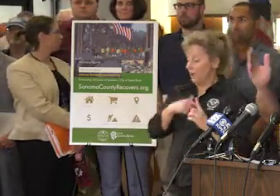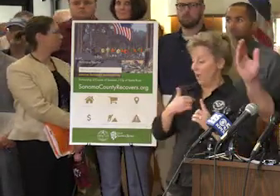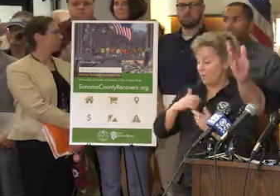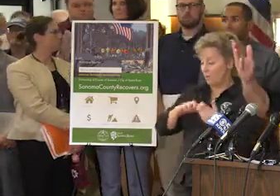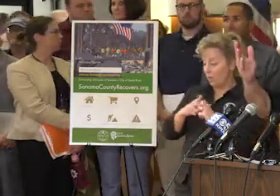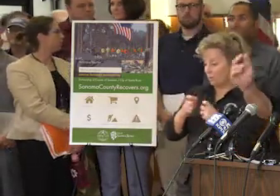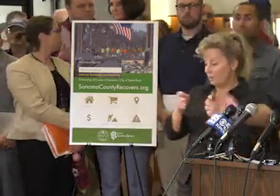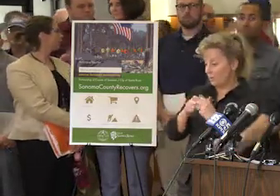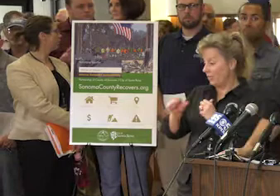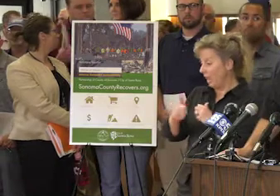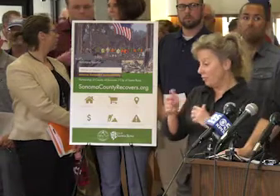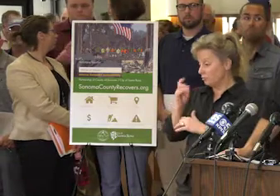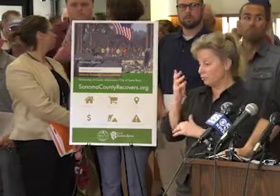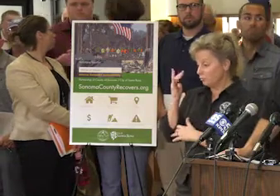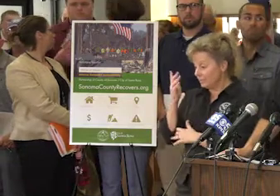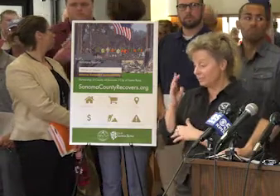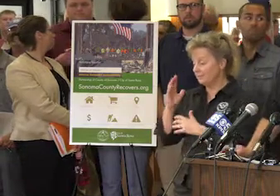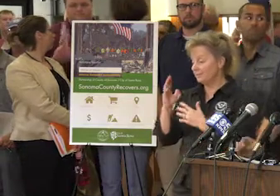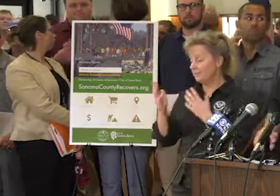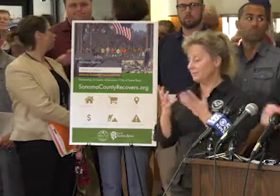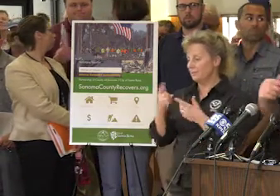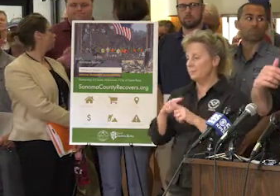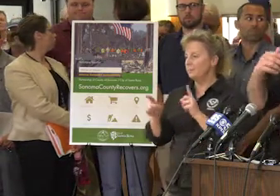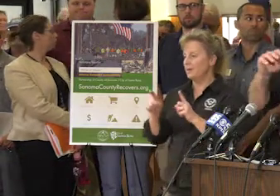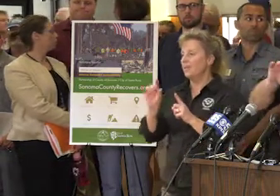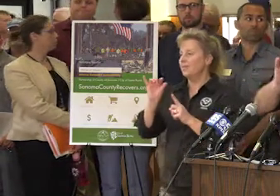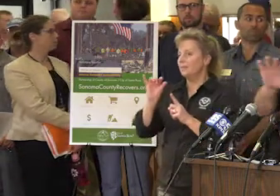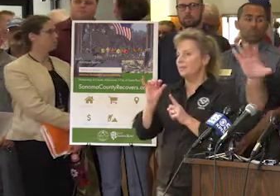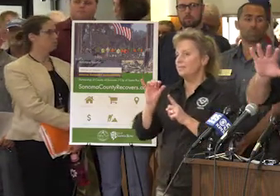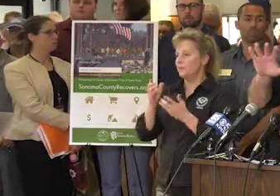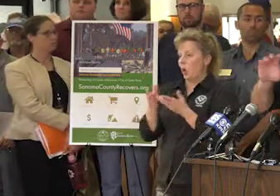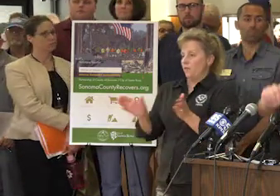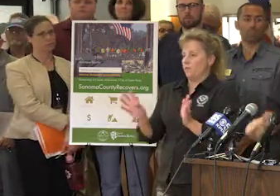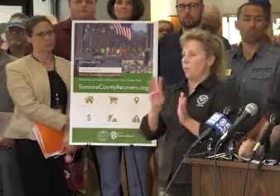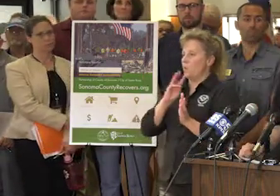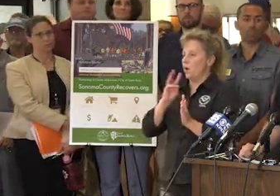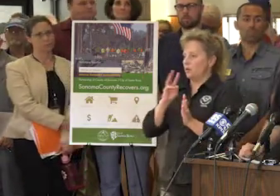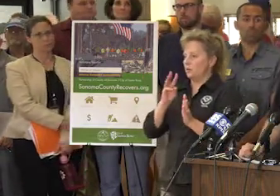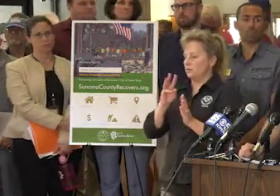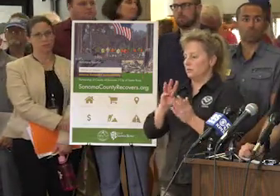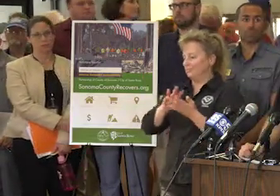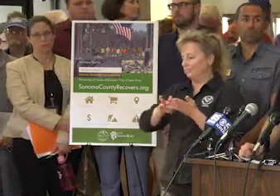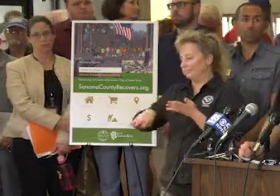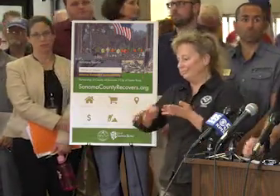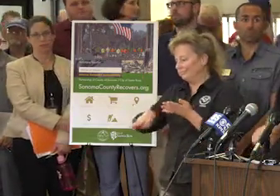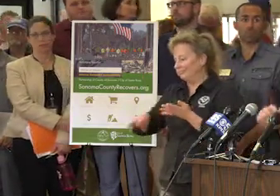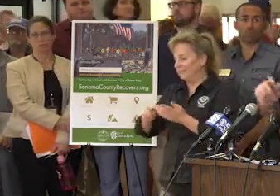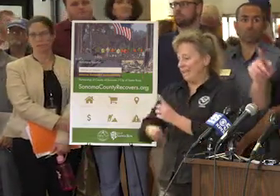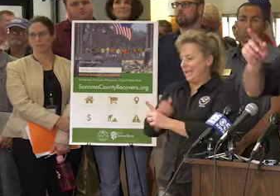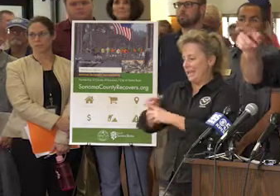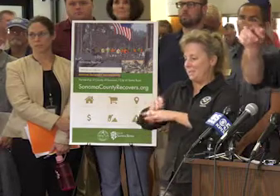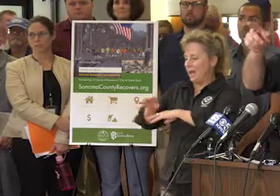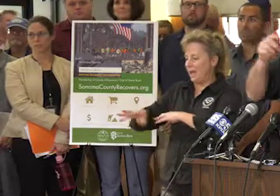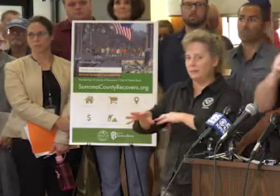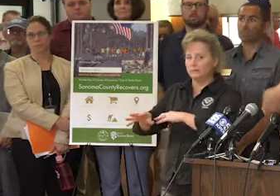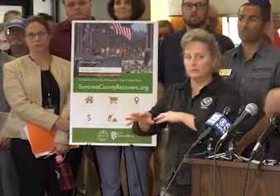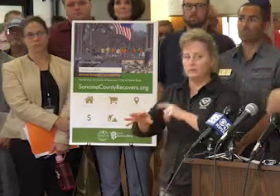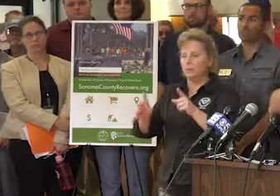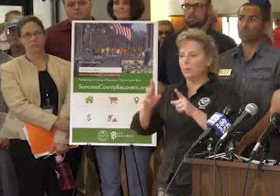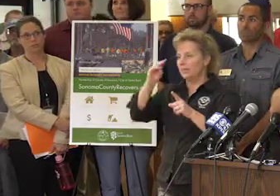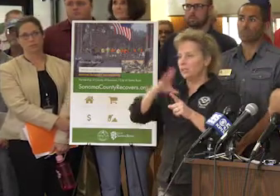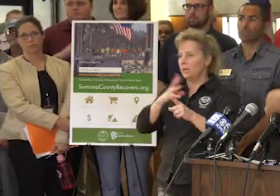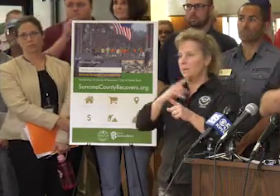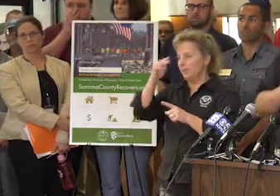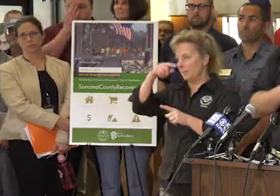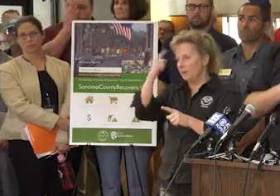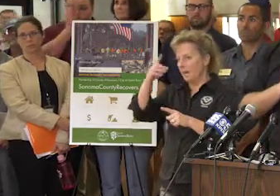to deal with other trees, but that the overall watershed impacts is something that's being looked at. So, folks, gentlemen, we're going to go to the gentleman